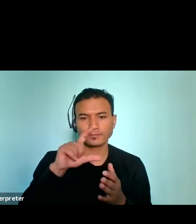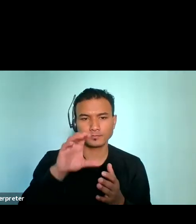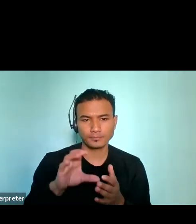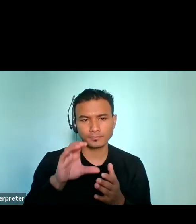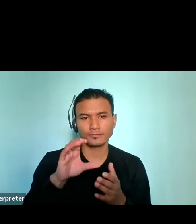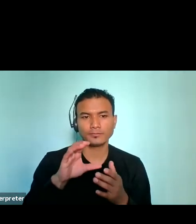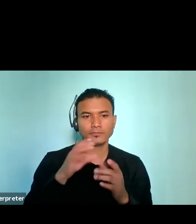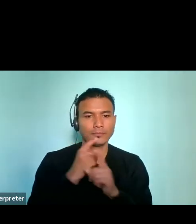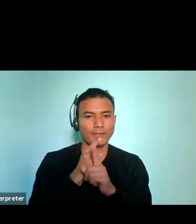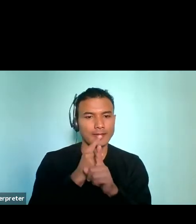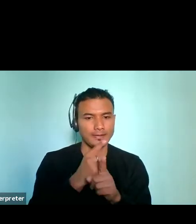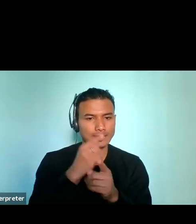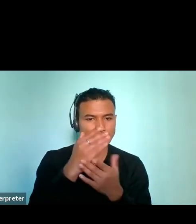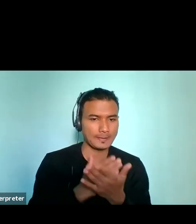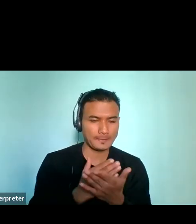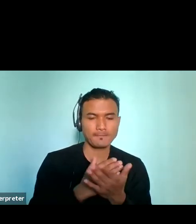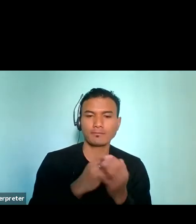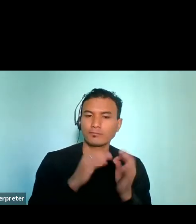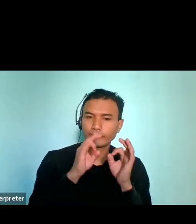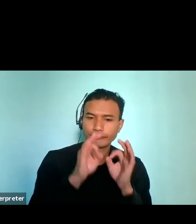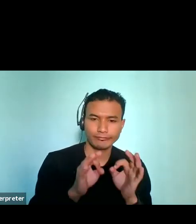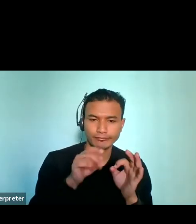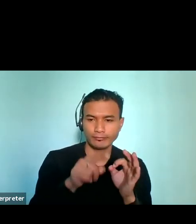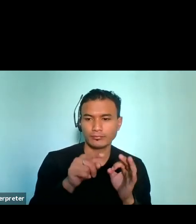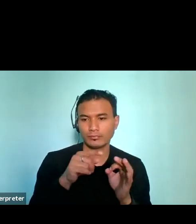Fellowship Program is a platform